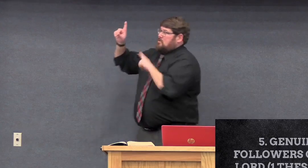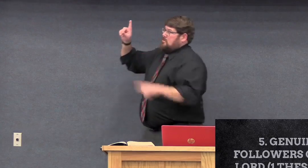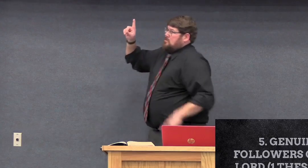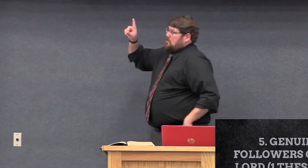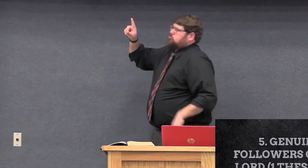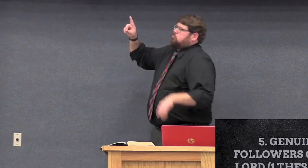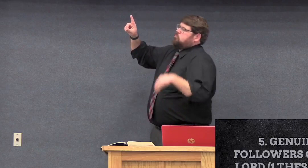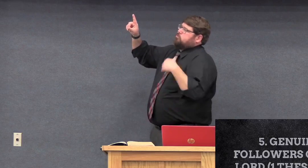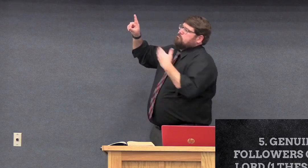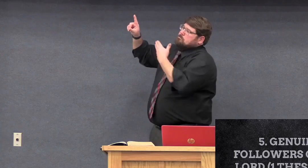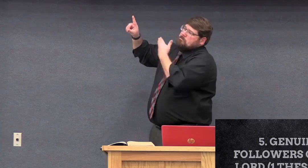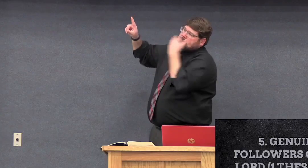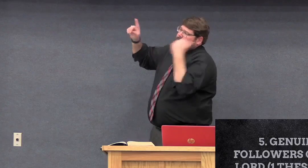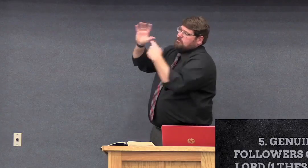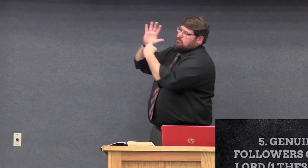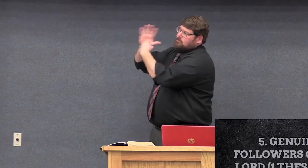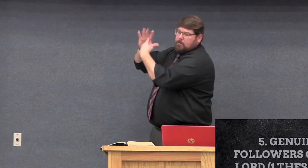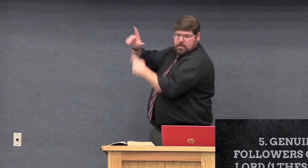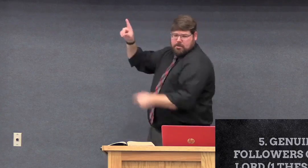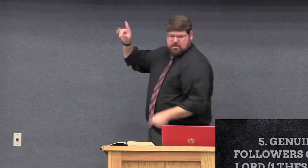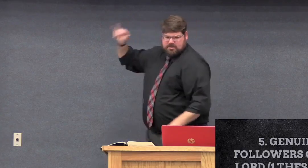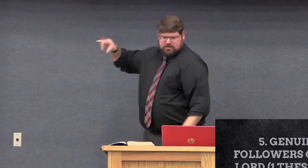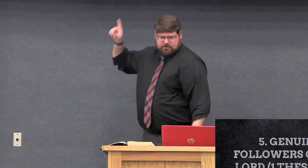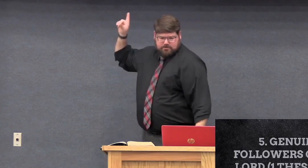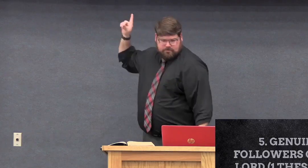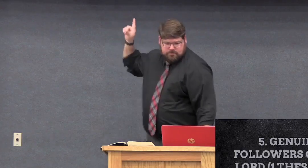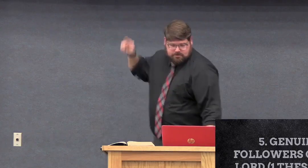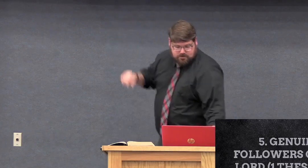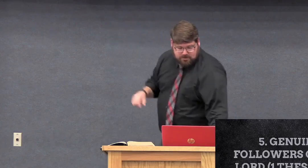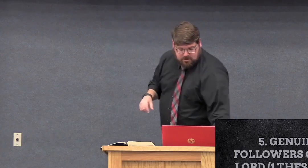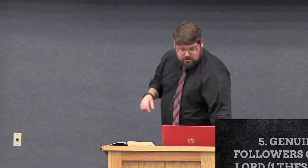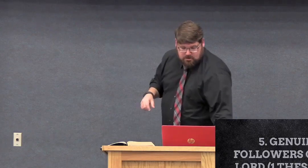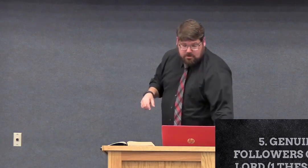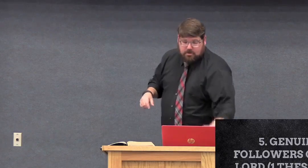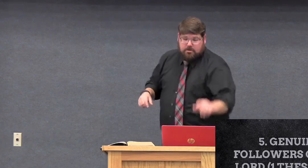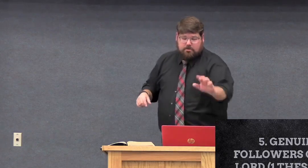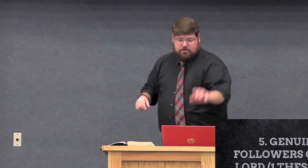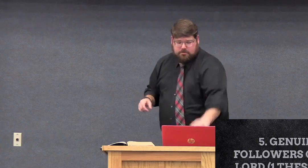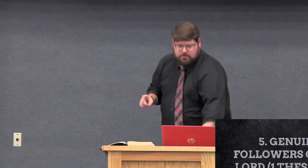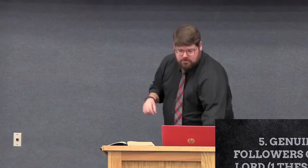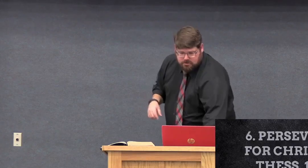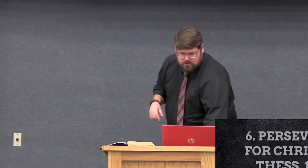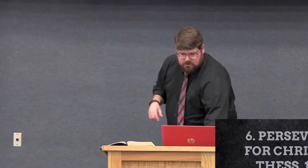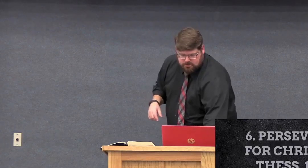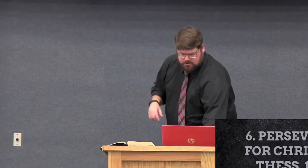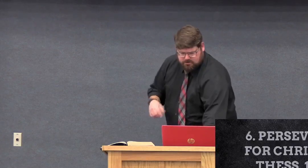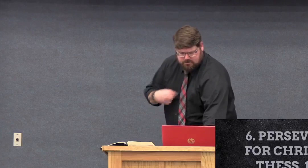to copy those traits. And of course, we know that Christ is our best example.